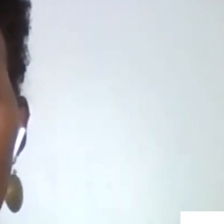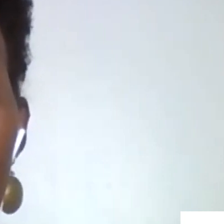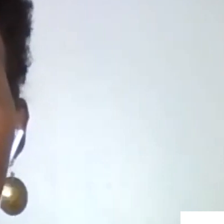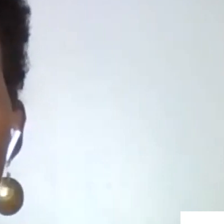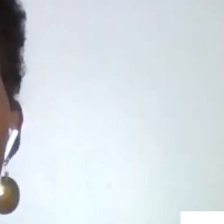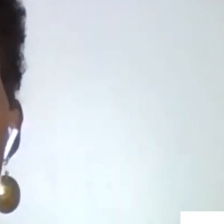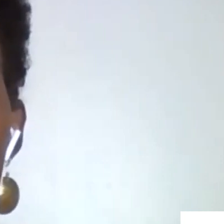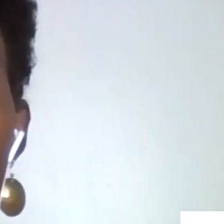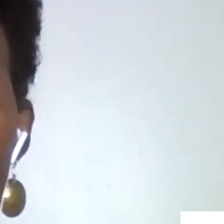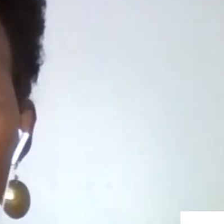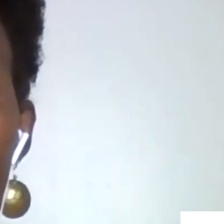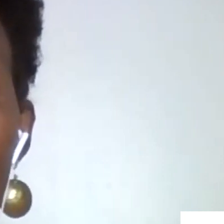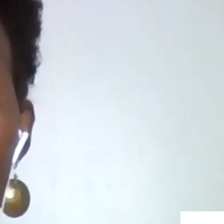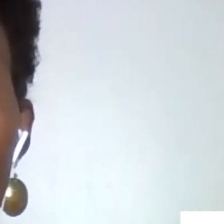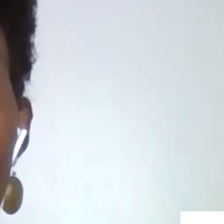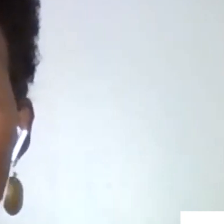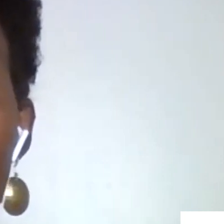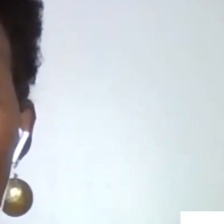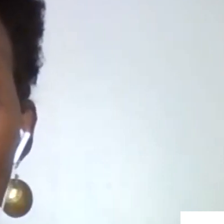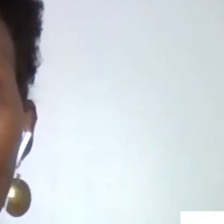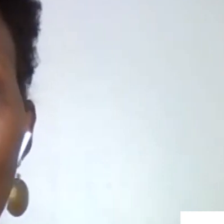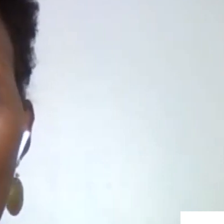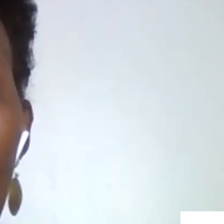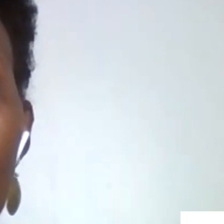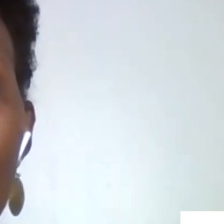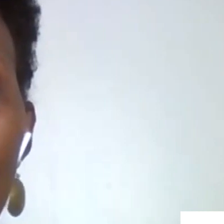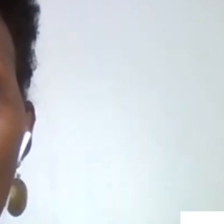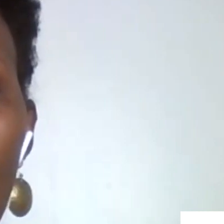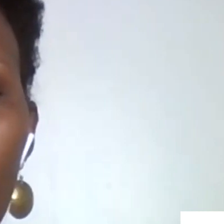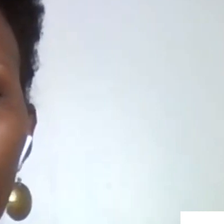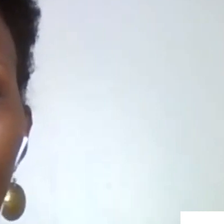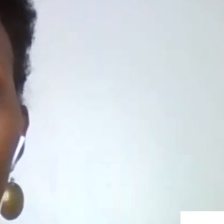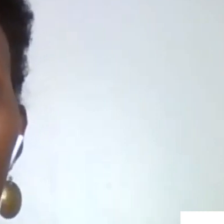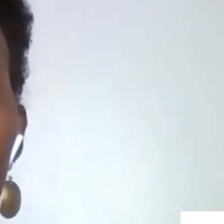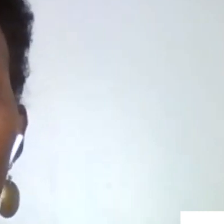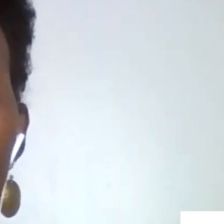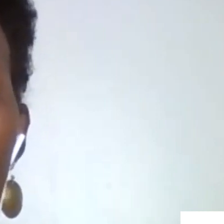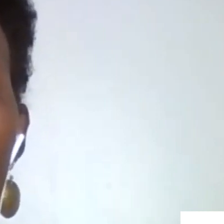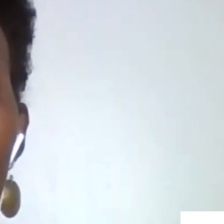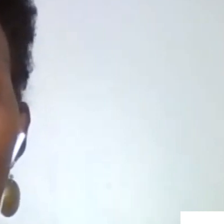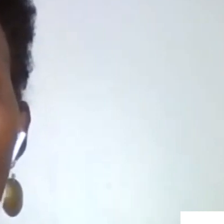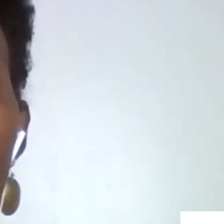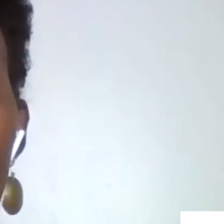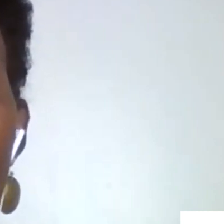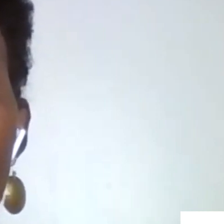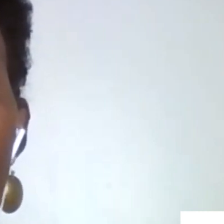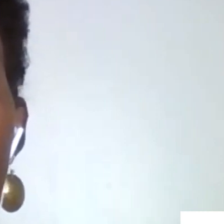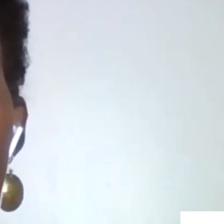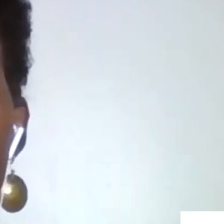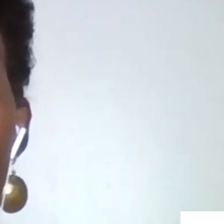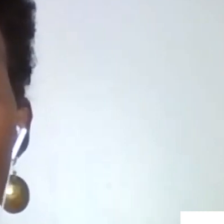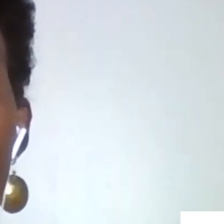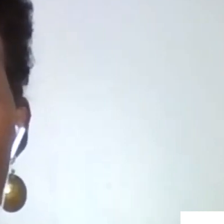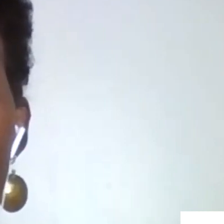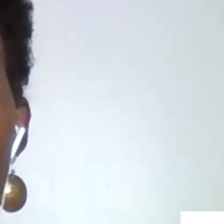good talent. I am also a manager at Panessa Training Institute, a carpentry school. So Get It Right with the Atara Solutions